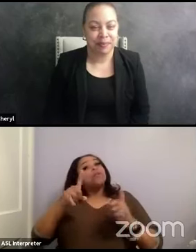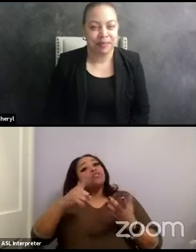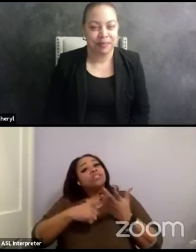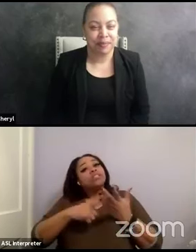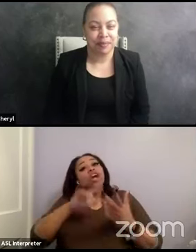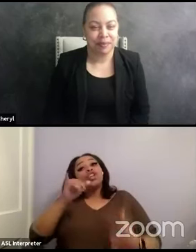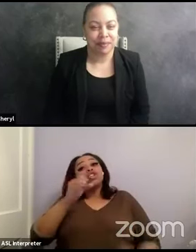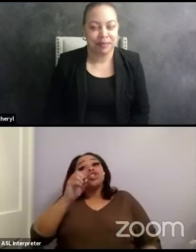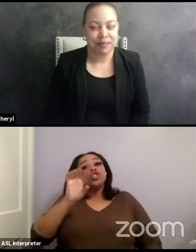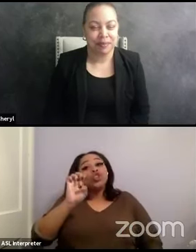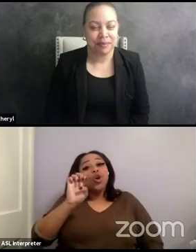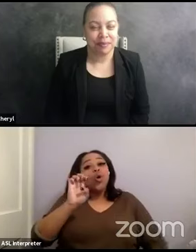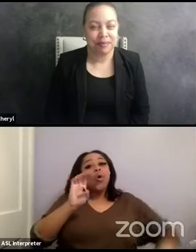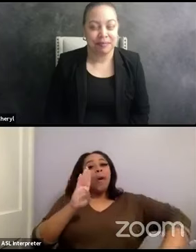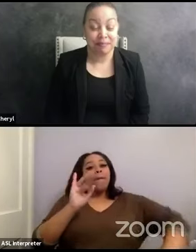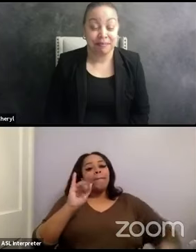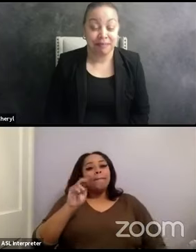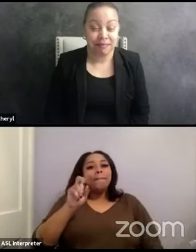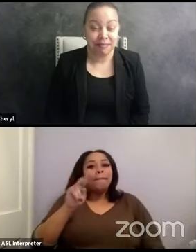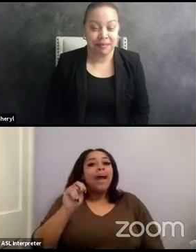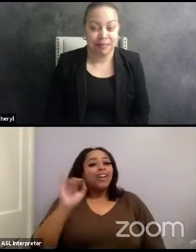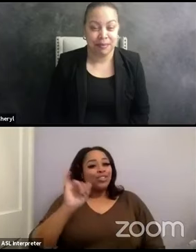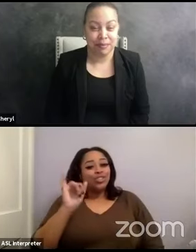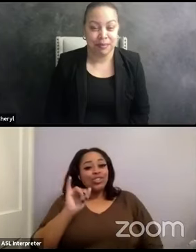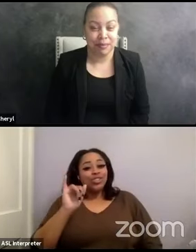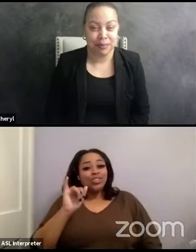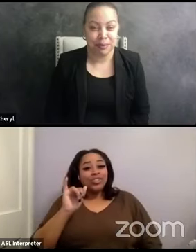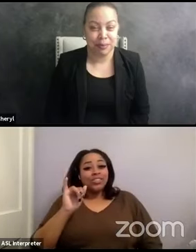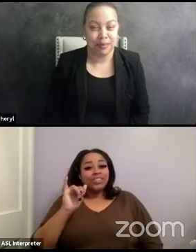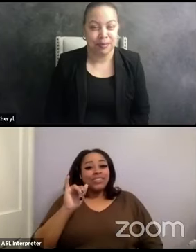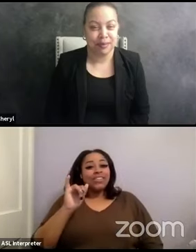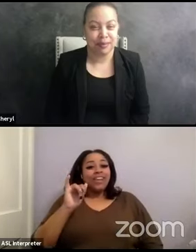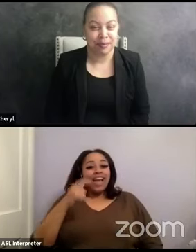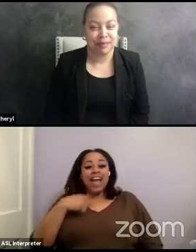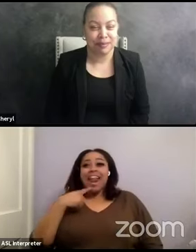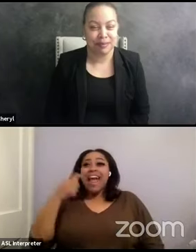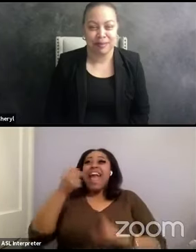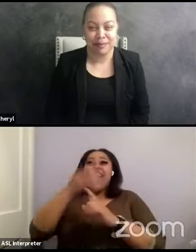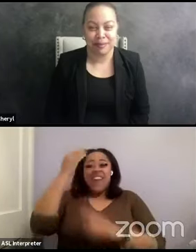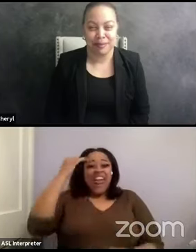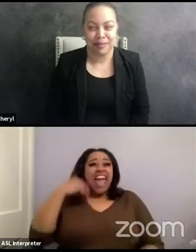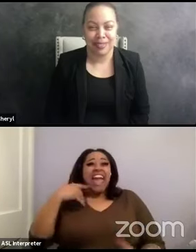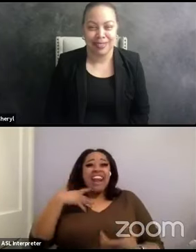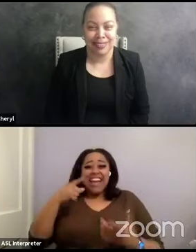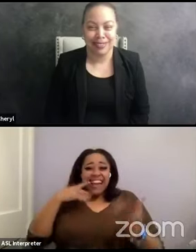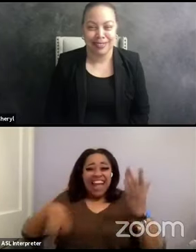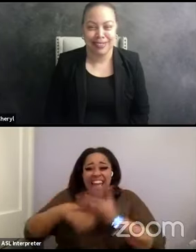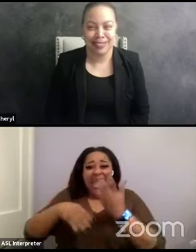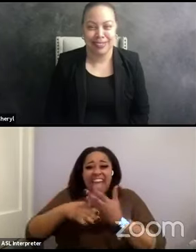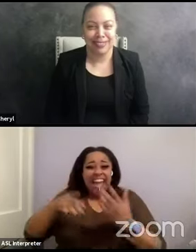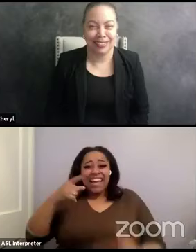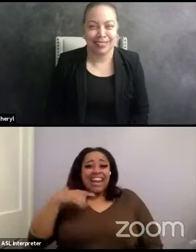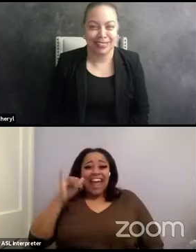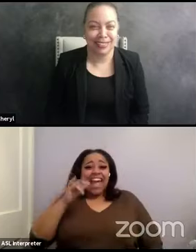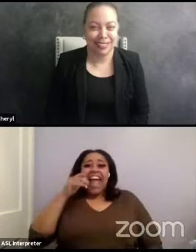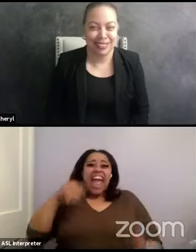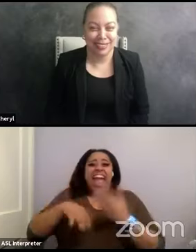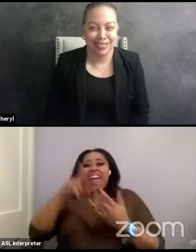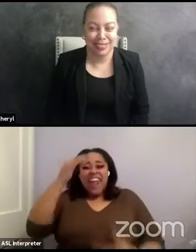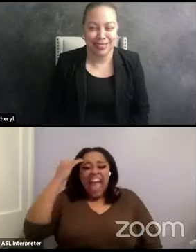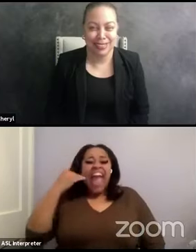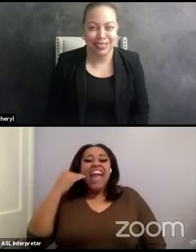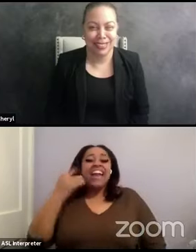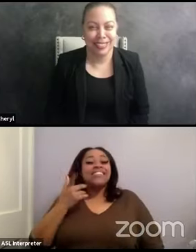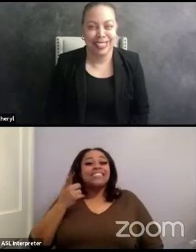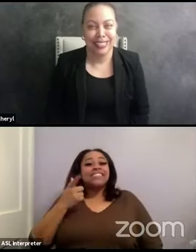Biden as well, right? And I'm like, hit him on the head. Like I felt like one of those soccer mom parents. I was like, hit him on the head, because I